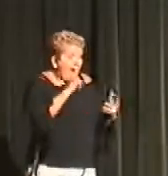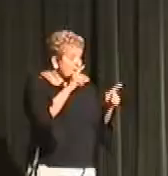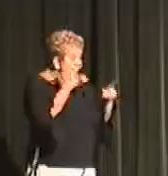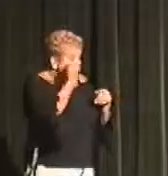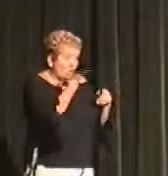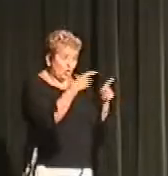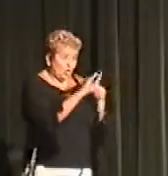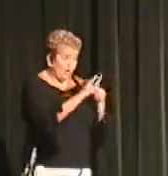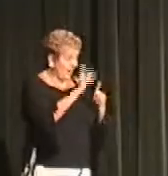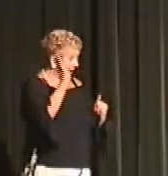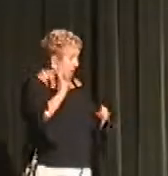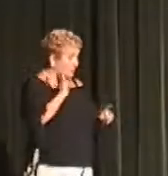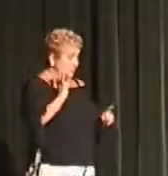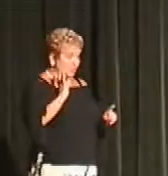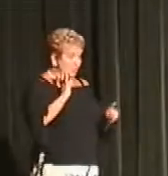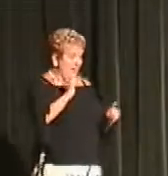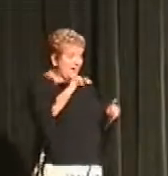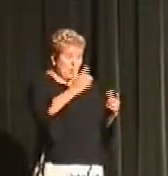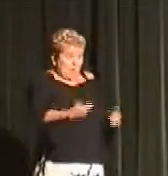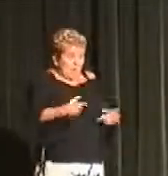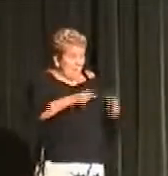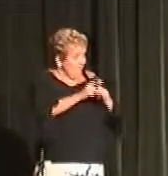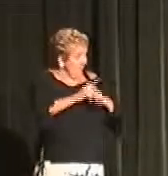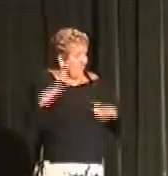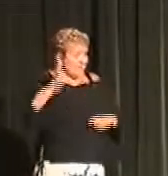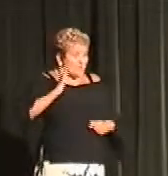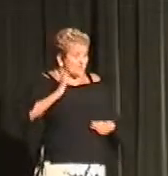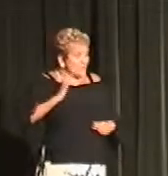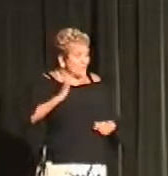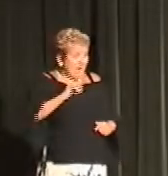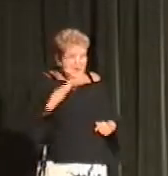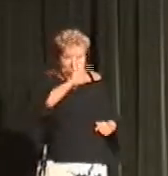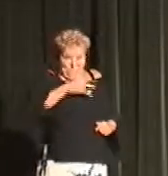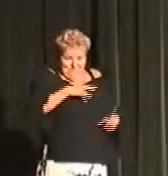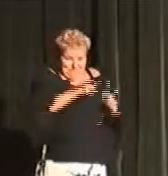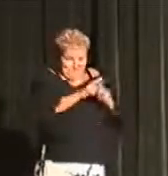I don't live the way that I used to live, you know? And I'm so grateful for that. You know, there